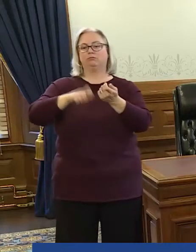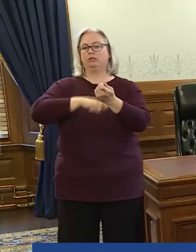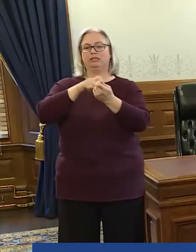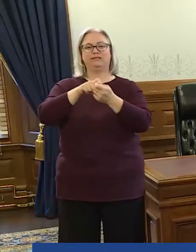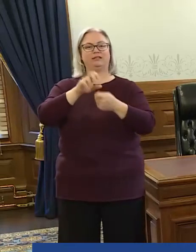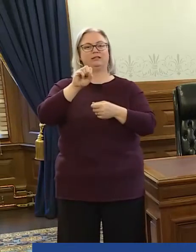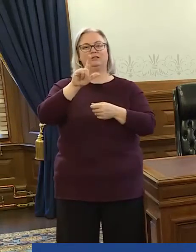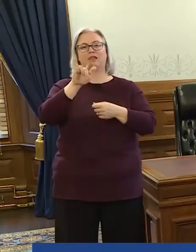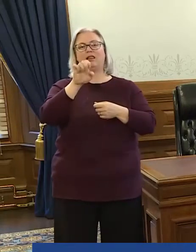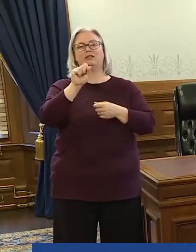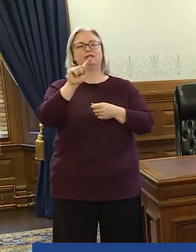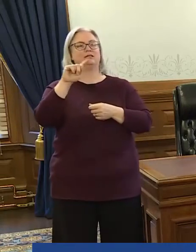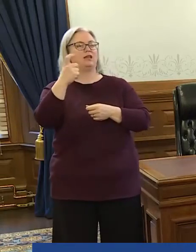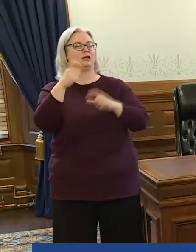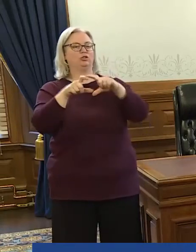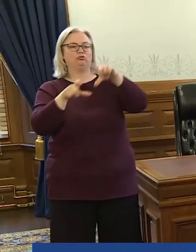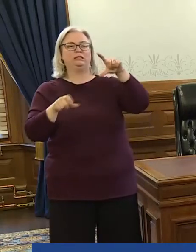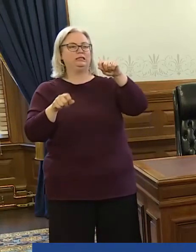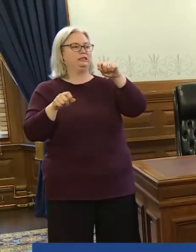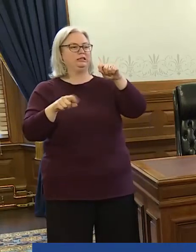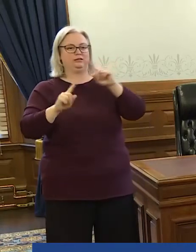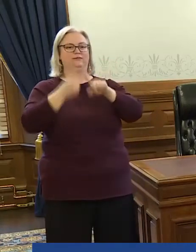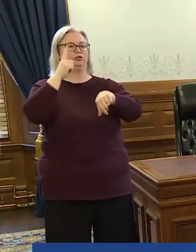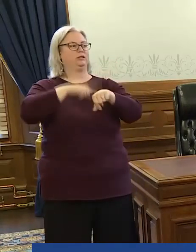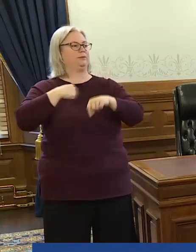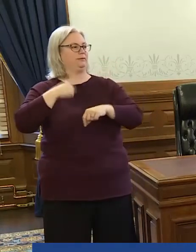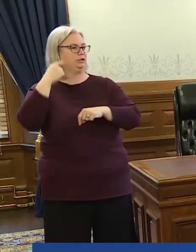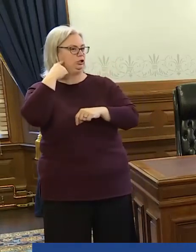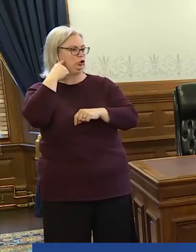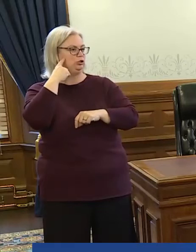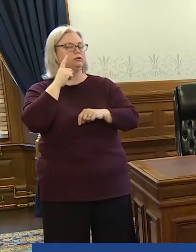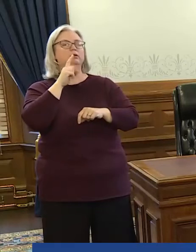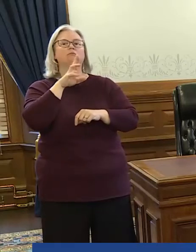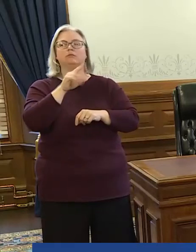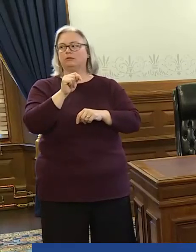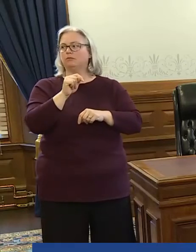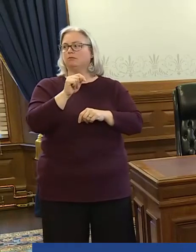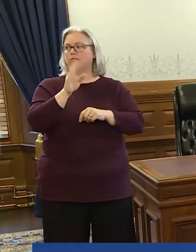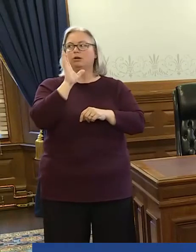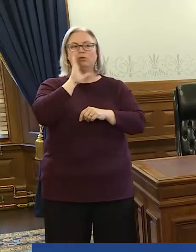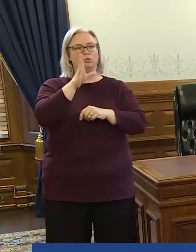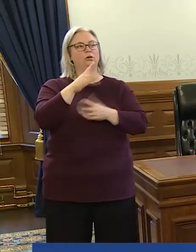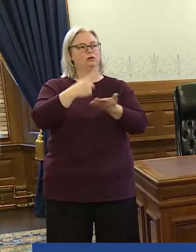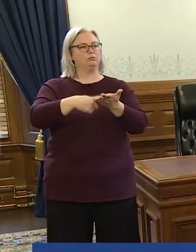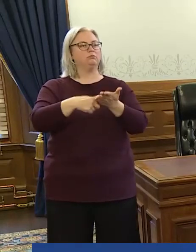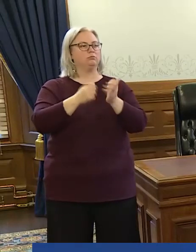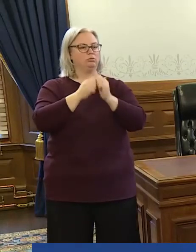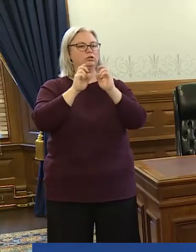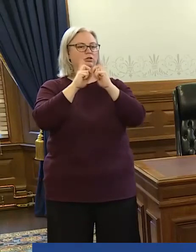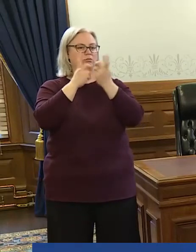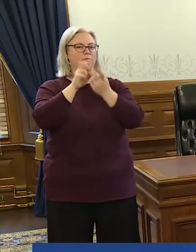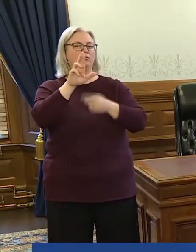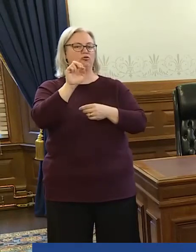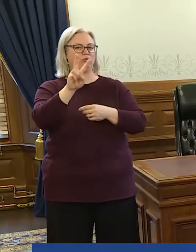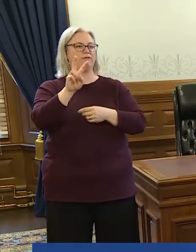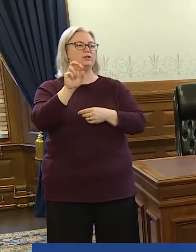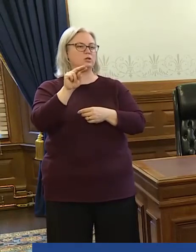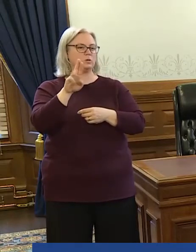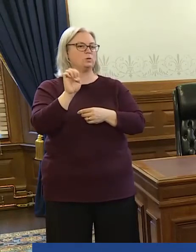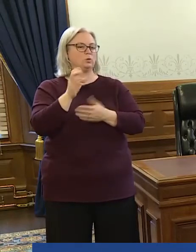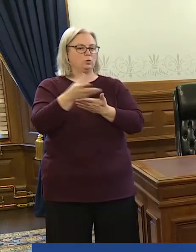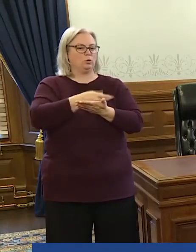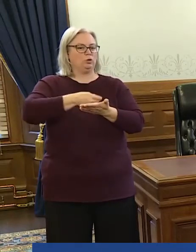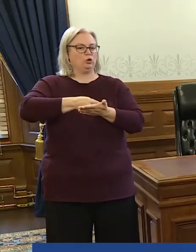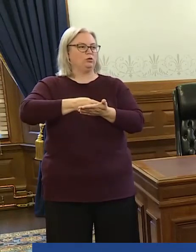about sales tax receipts. This is actually the first I'm hearing about it, but we will talk with Department of Revenue. We